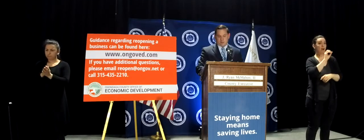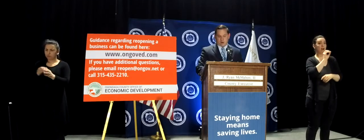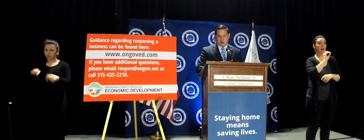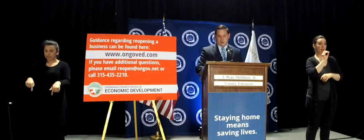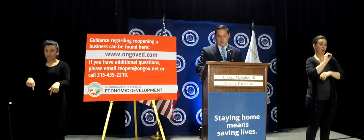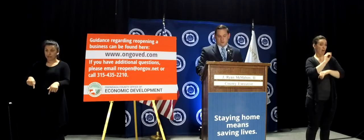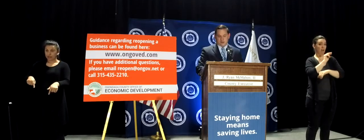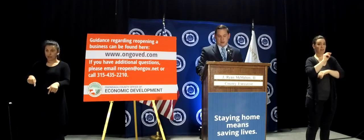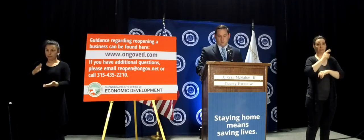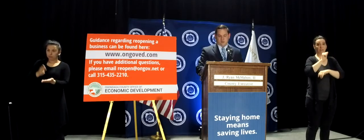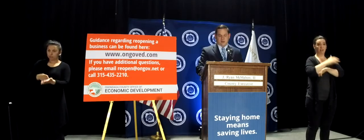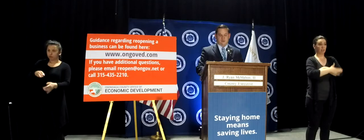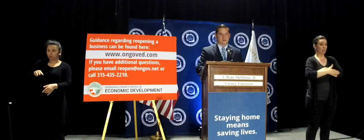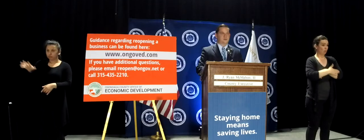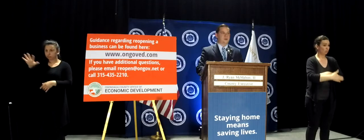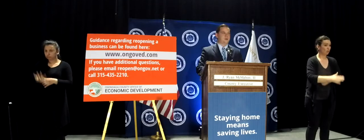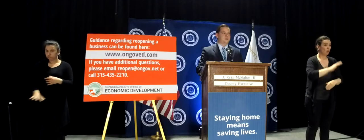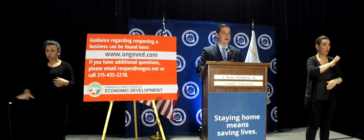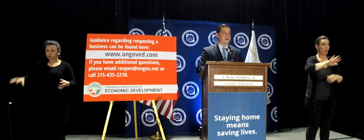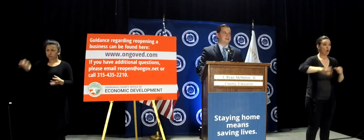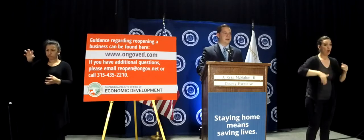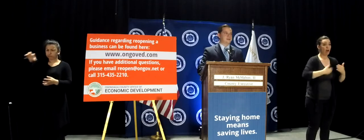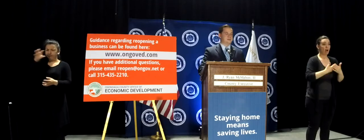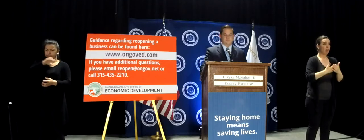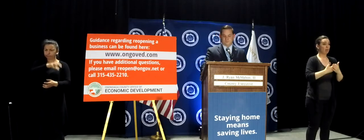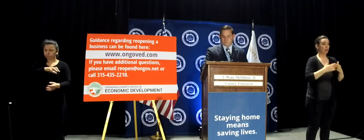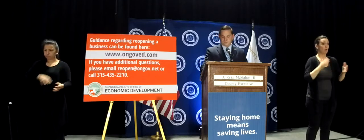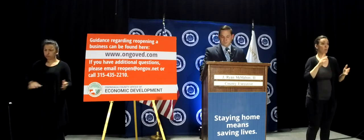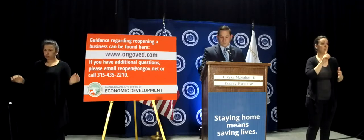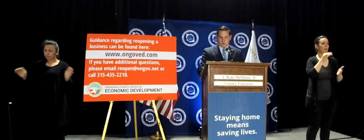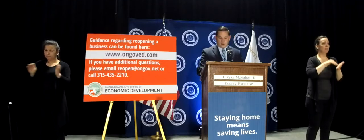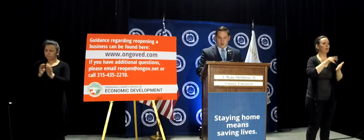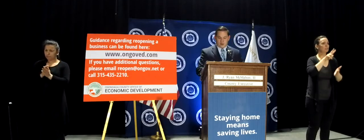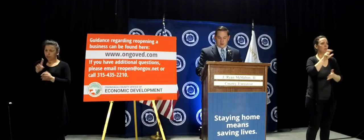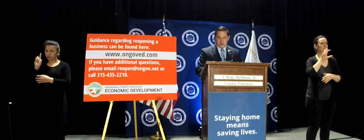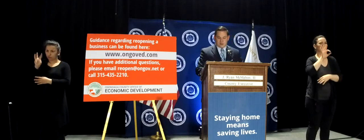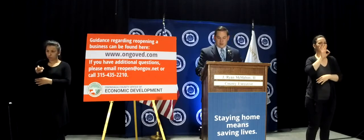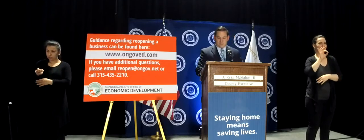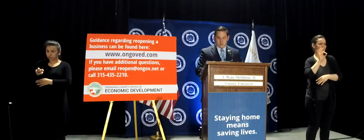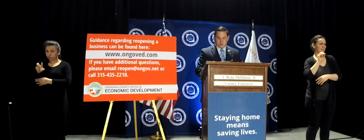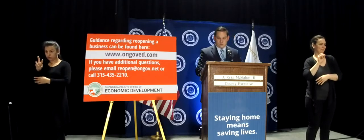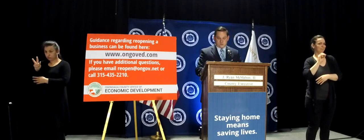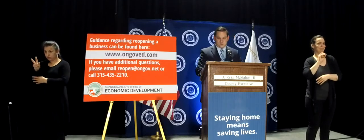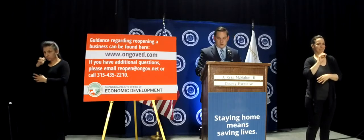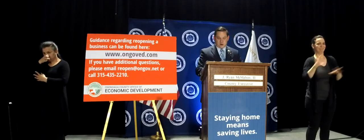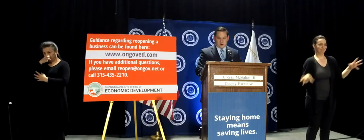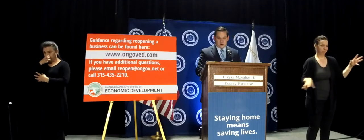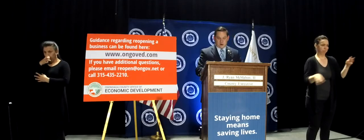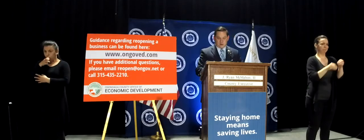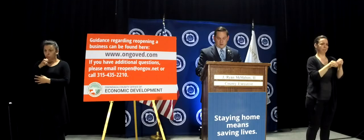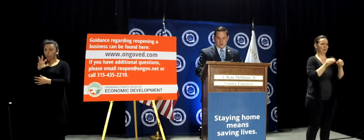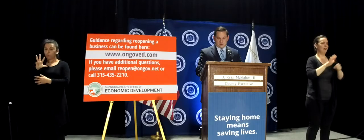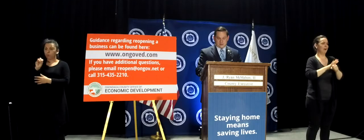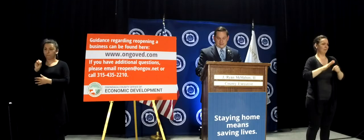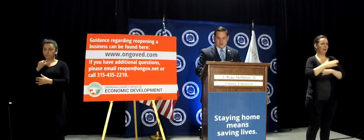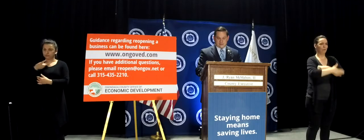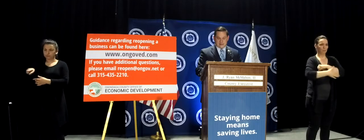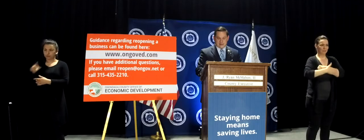with all of our partners, we had 1,390 tests. That moves